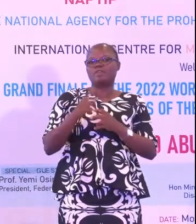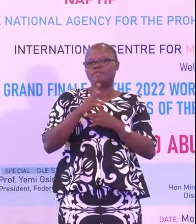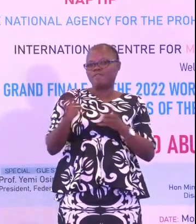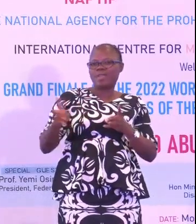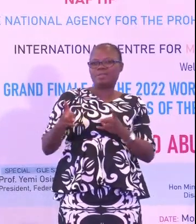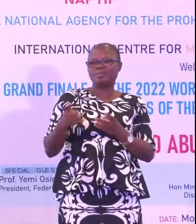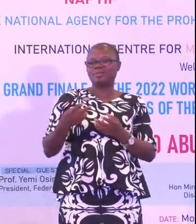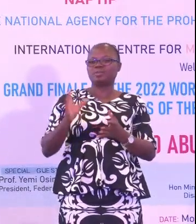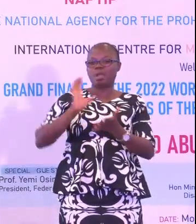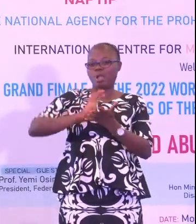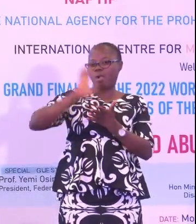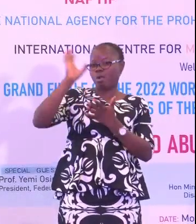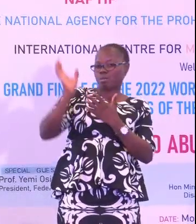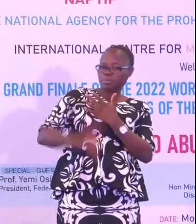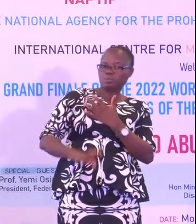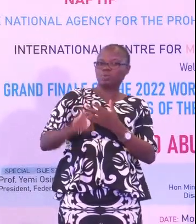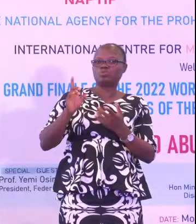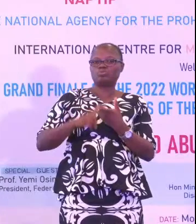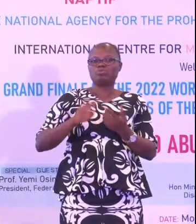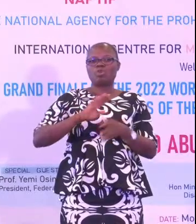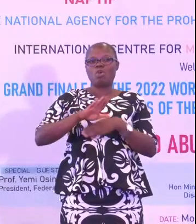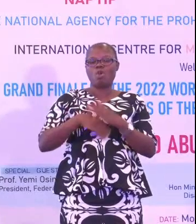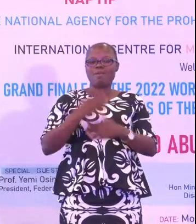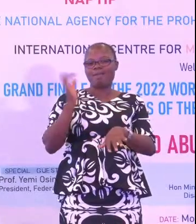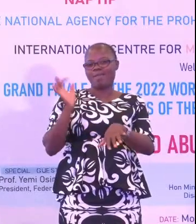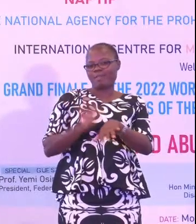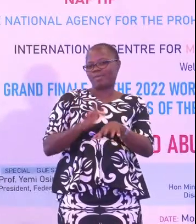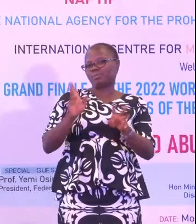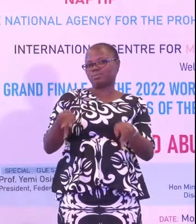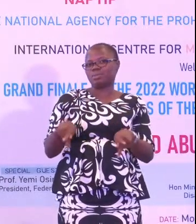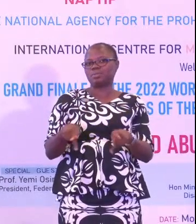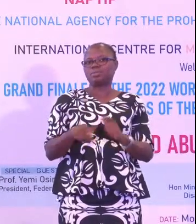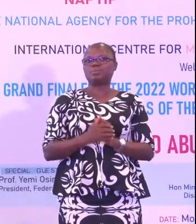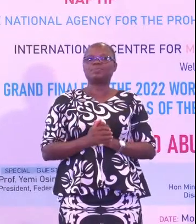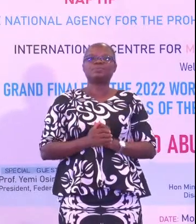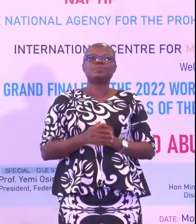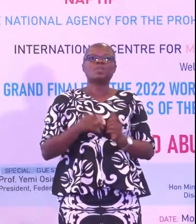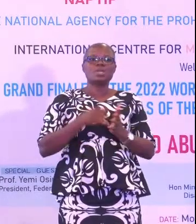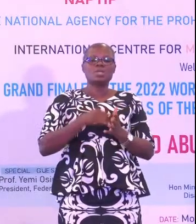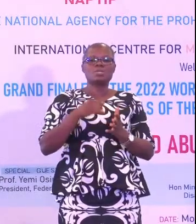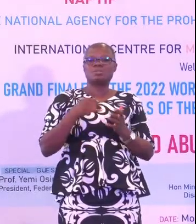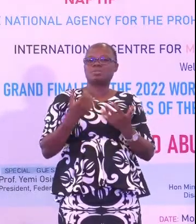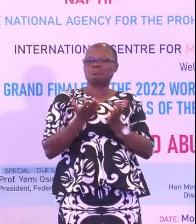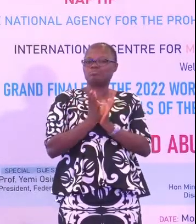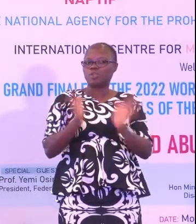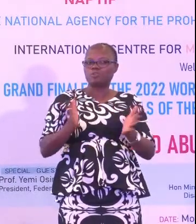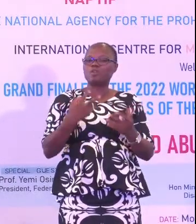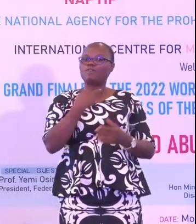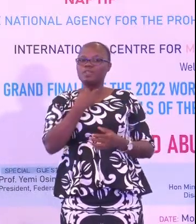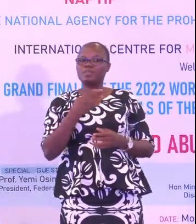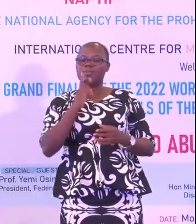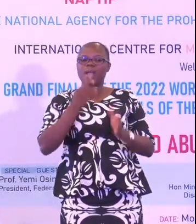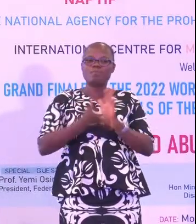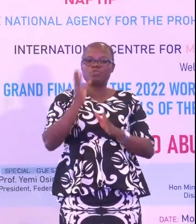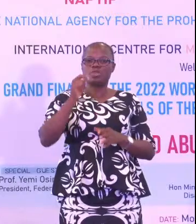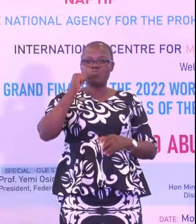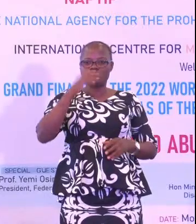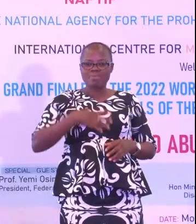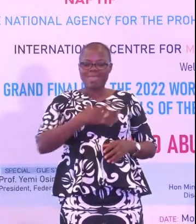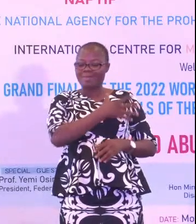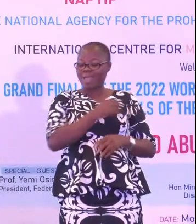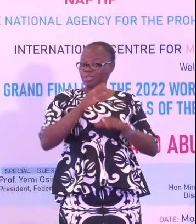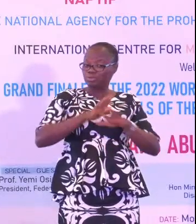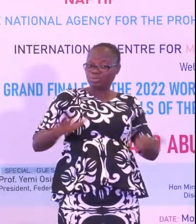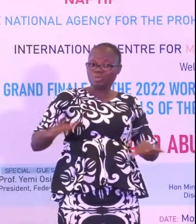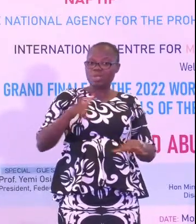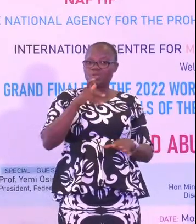adverse consequences to all affected persons. Its major victims are mostly women and children who,